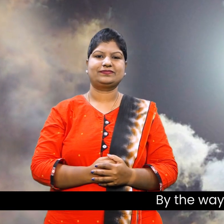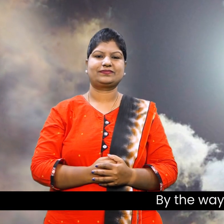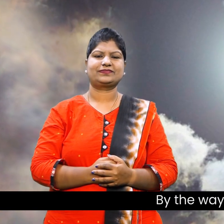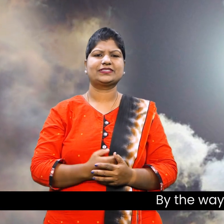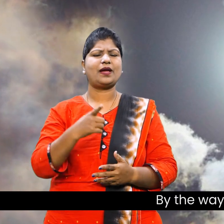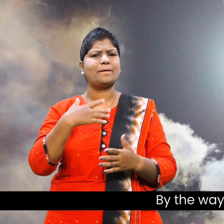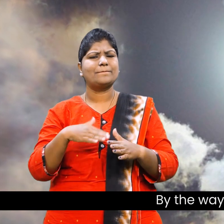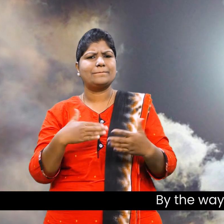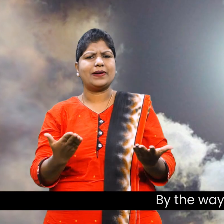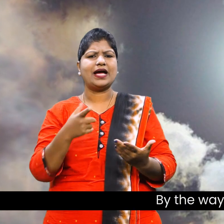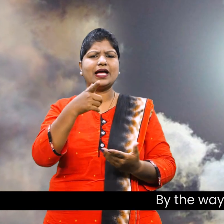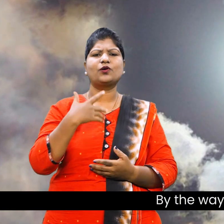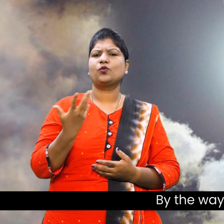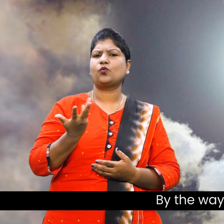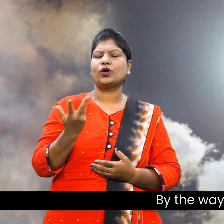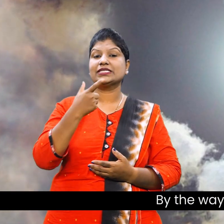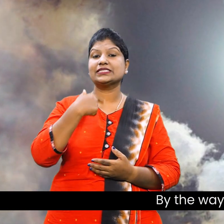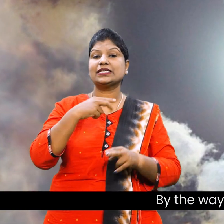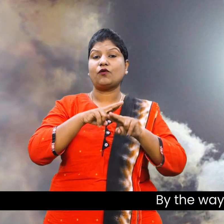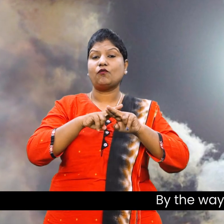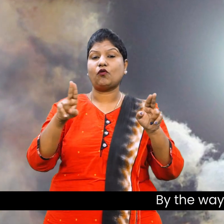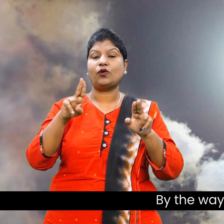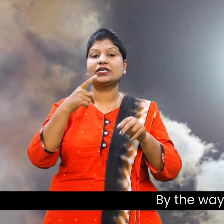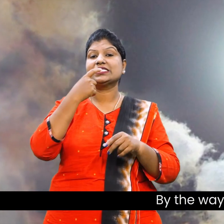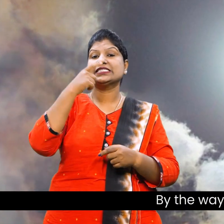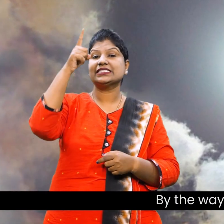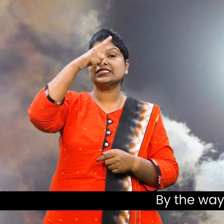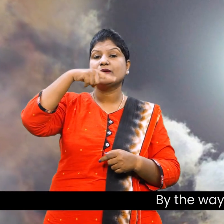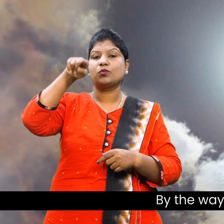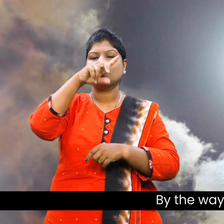By the way, what is full moon day?